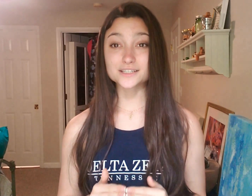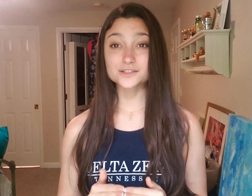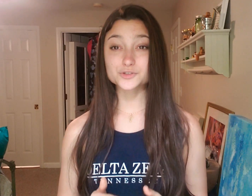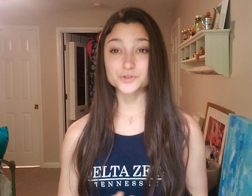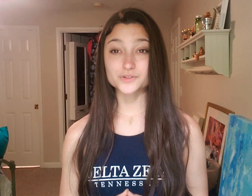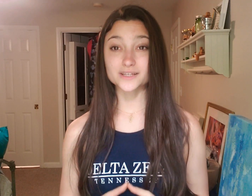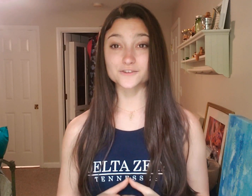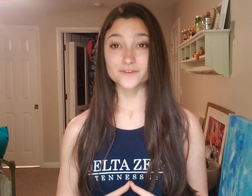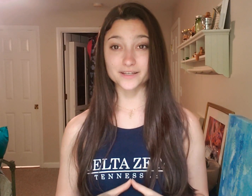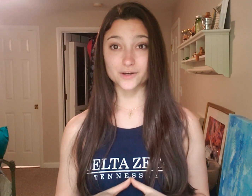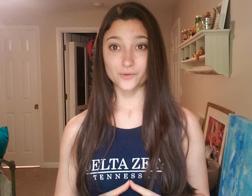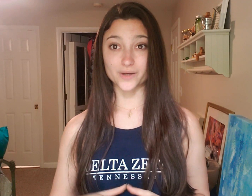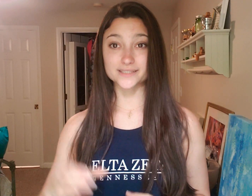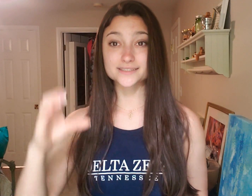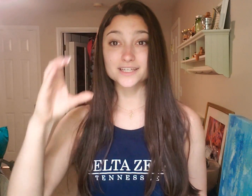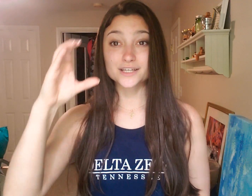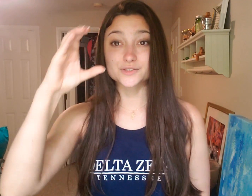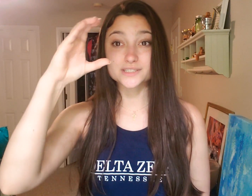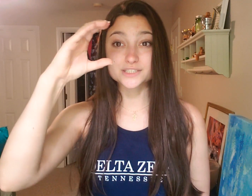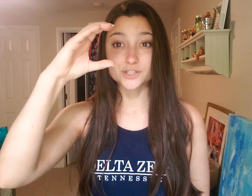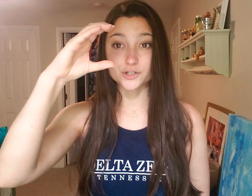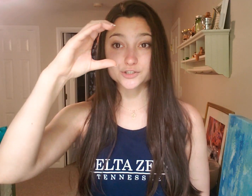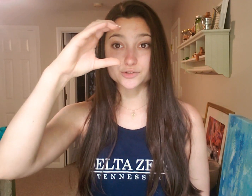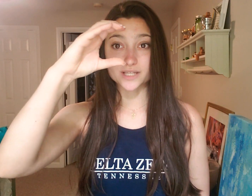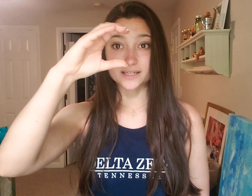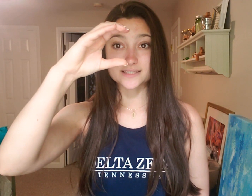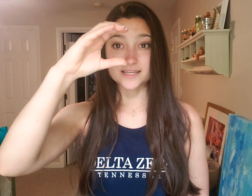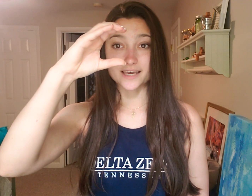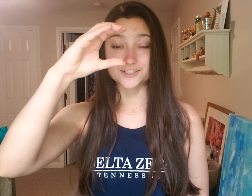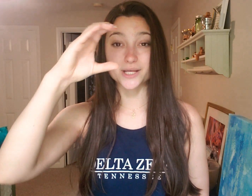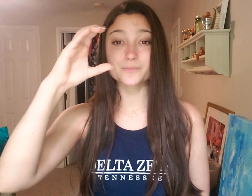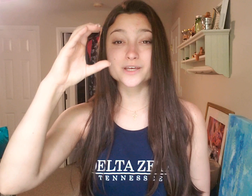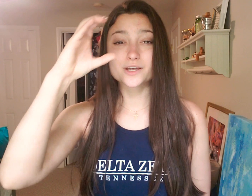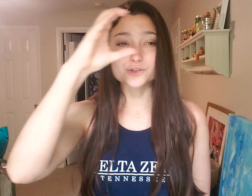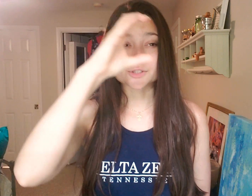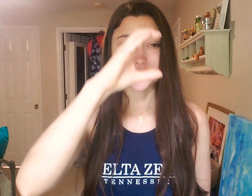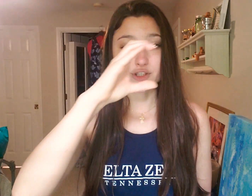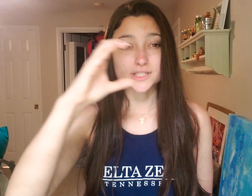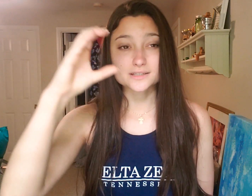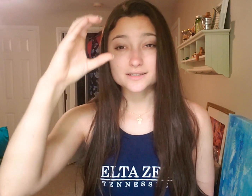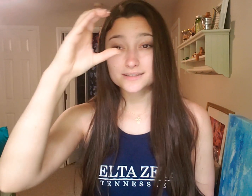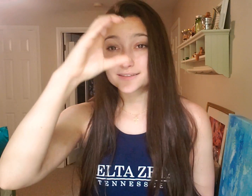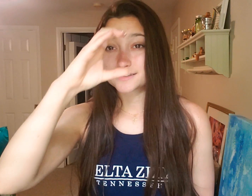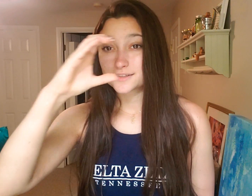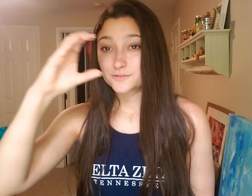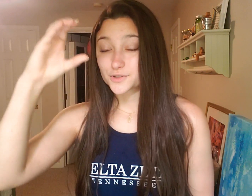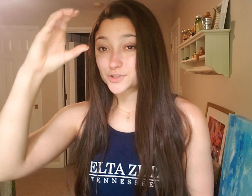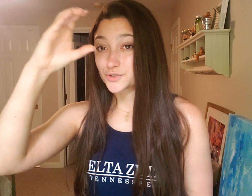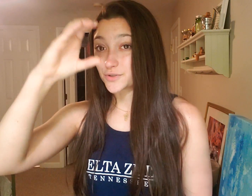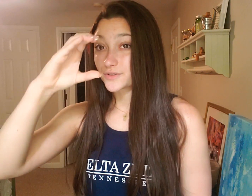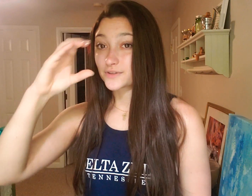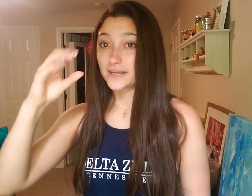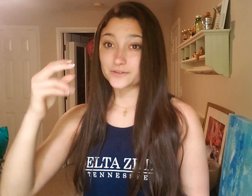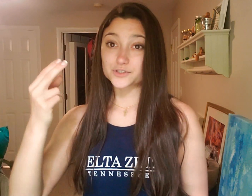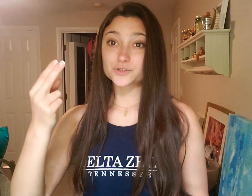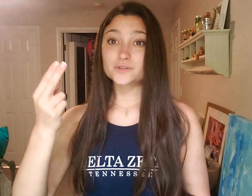the truth and defend it always. So this is search, so you take a C hand shape, you're searching for the truth. Now the truth